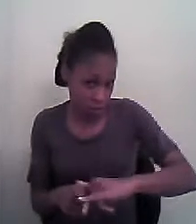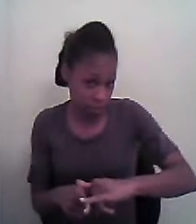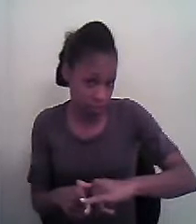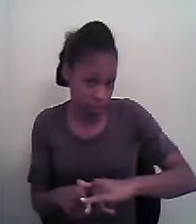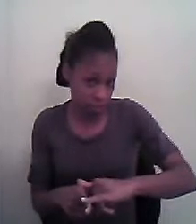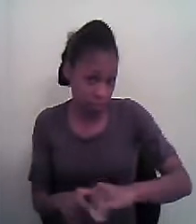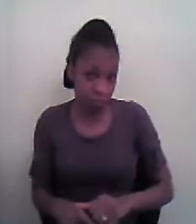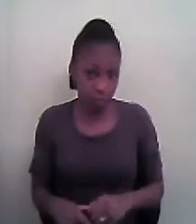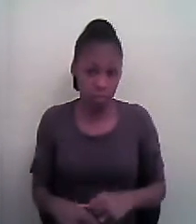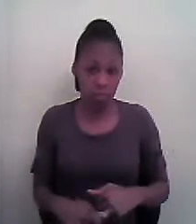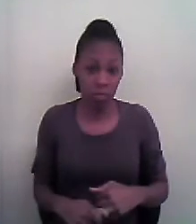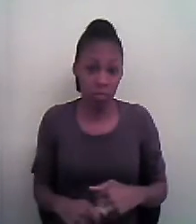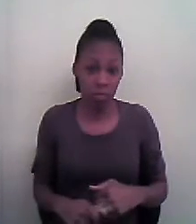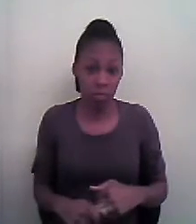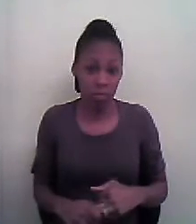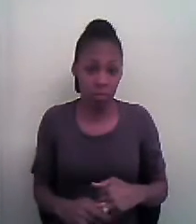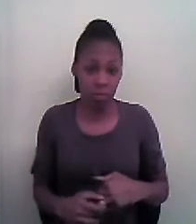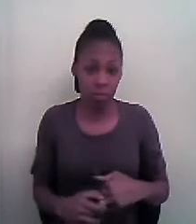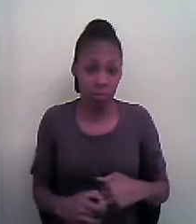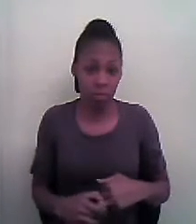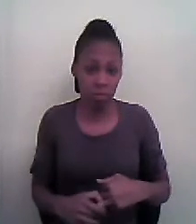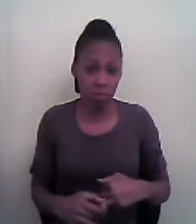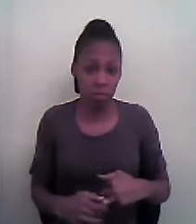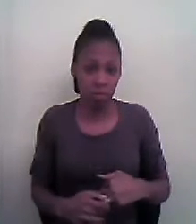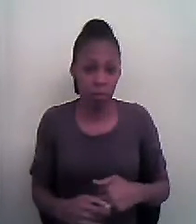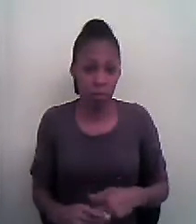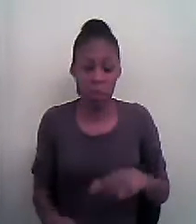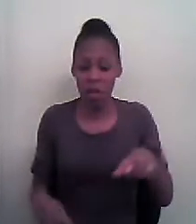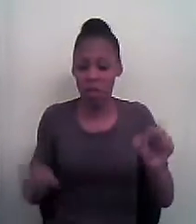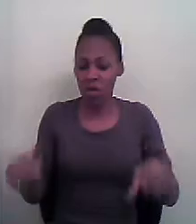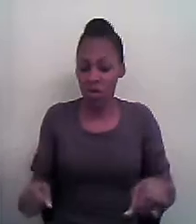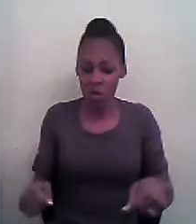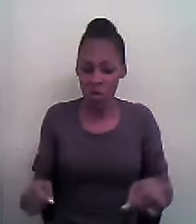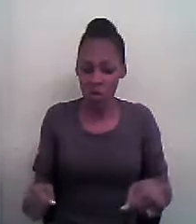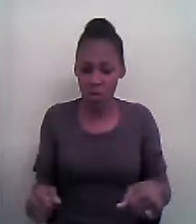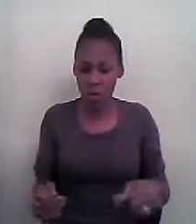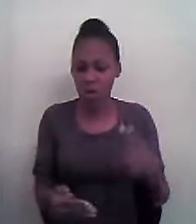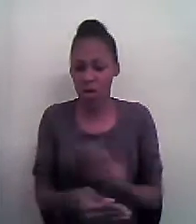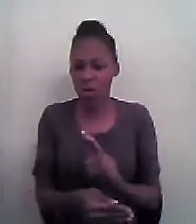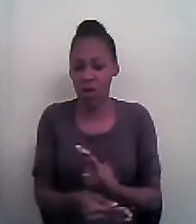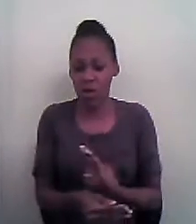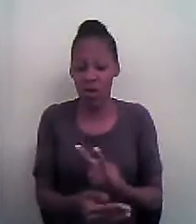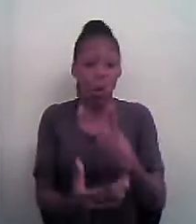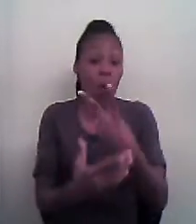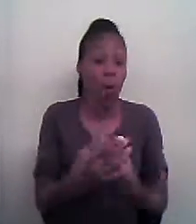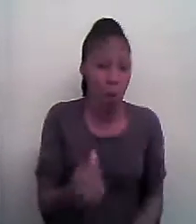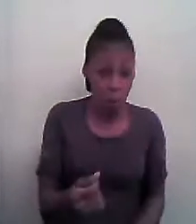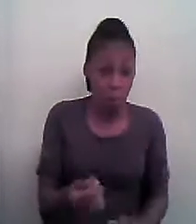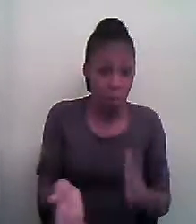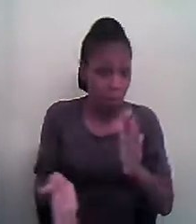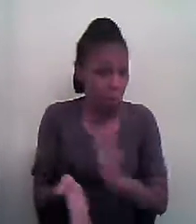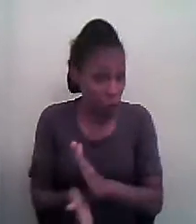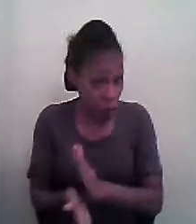under that you can put both of the articles' information on that issue. And so they start to think about